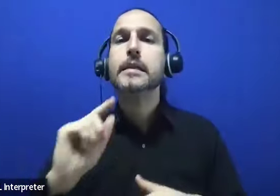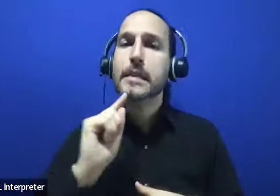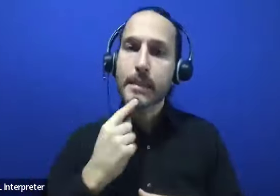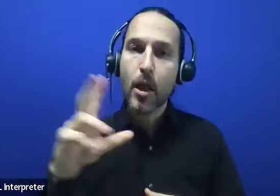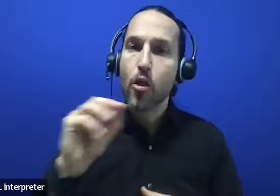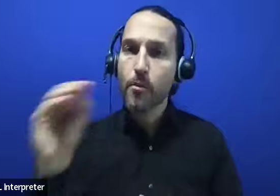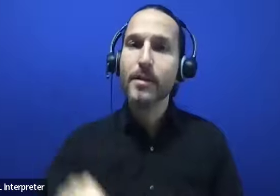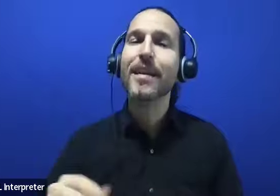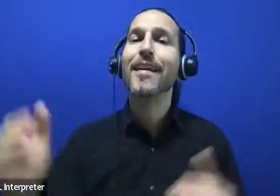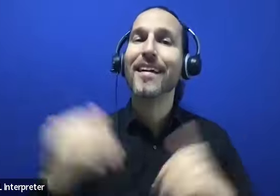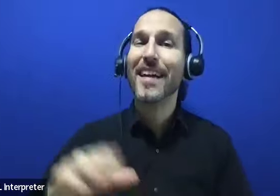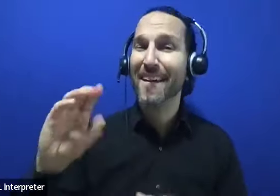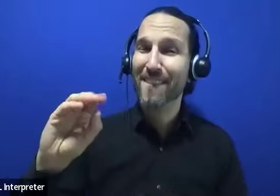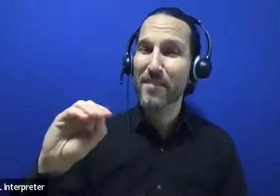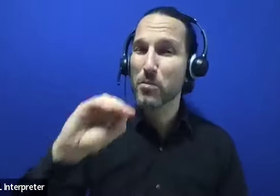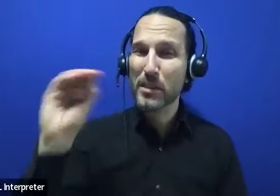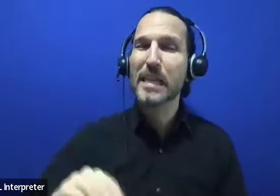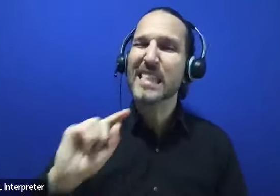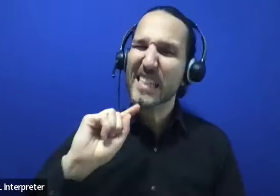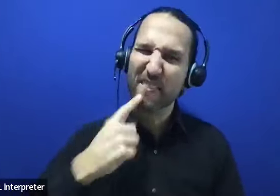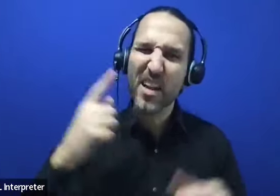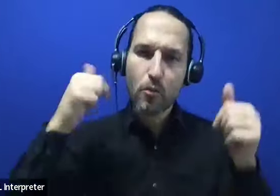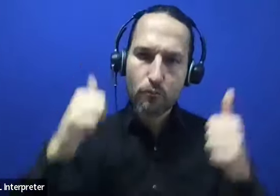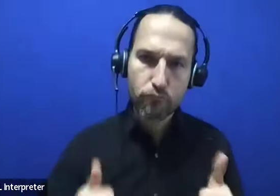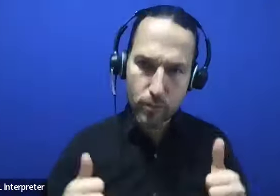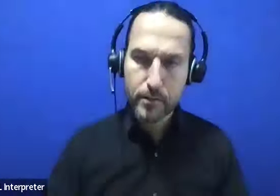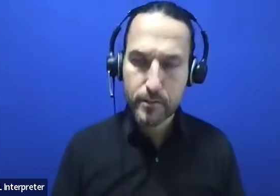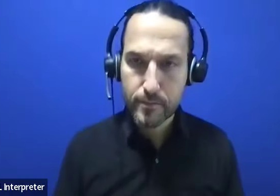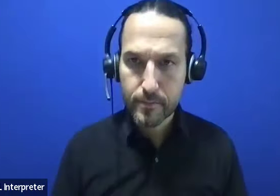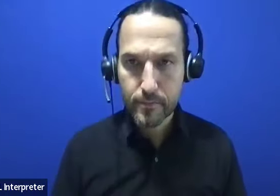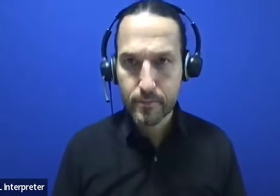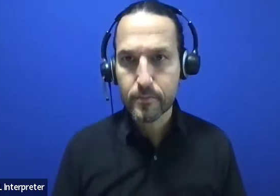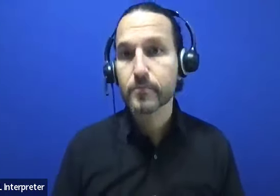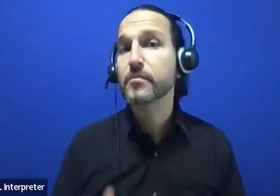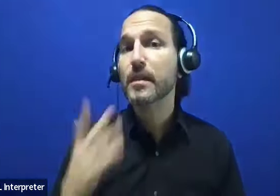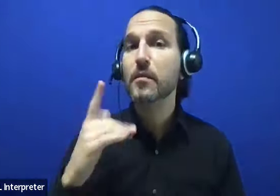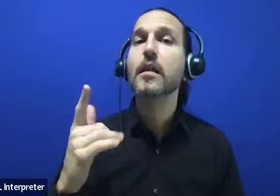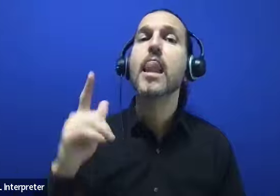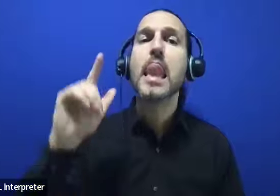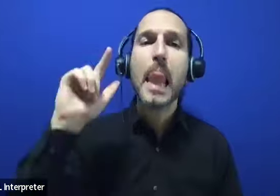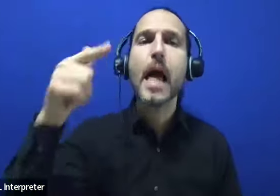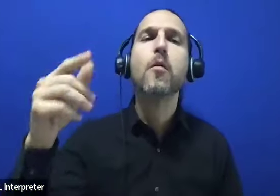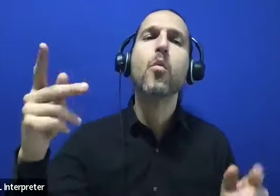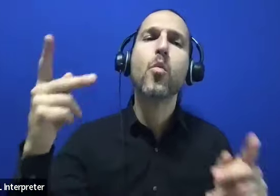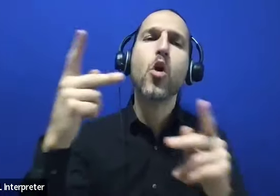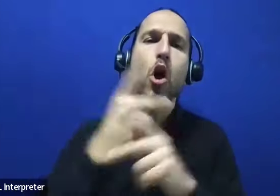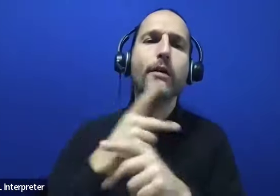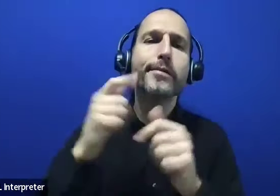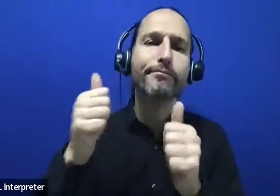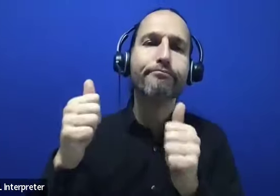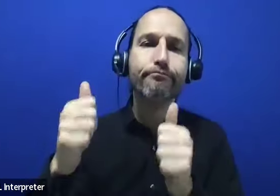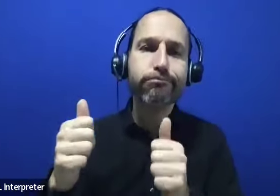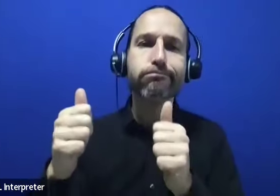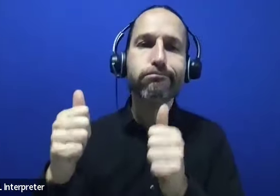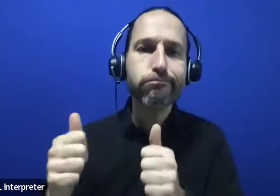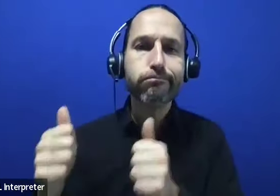about 50% severe to profound. The hearing loss may be progressive and keep going. As I said